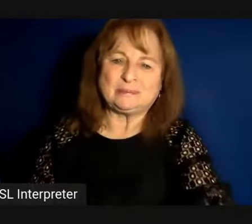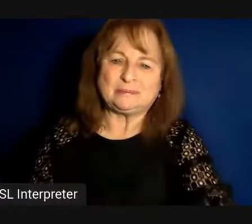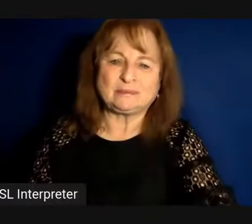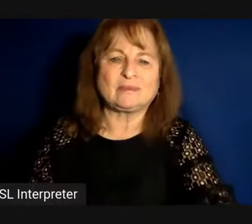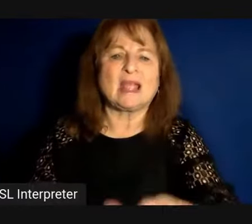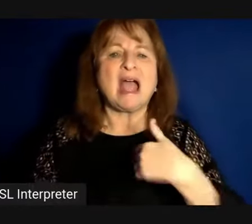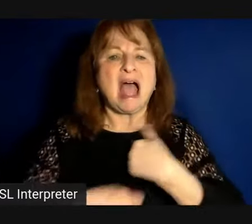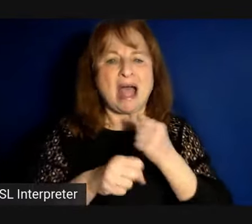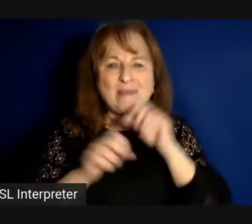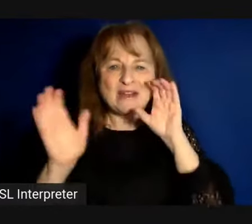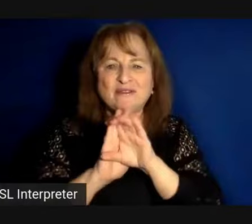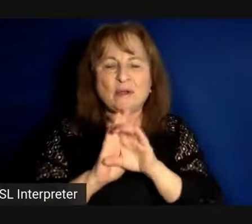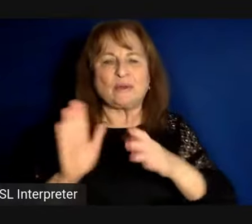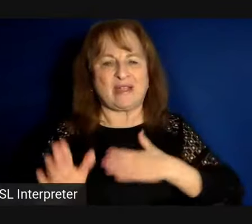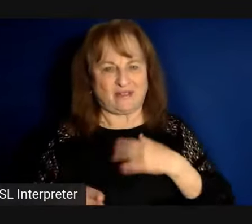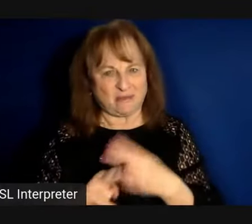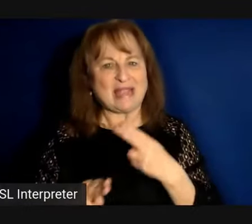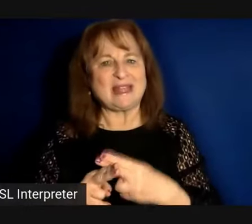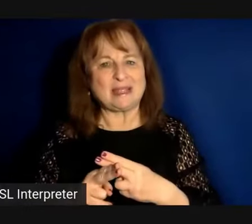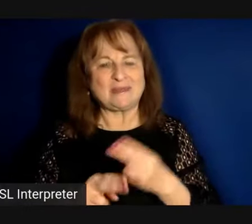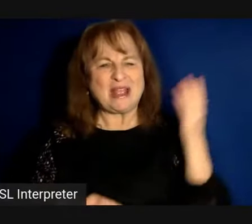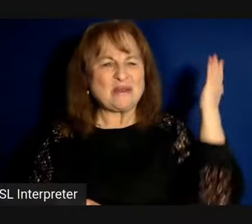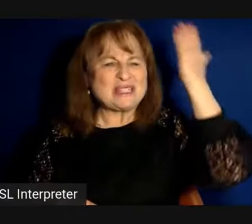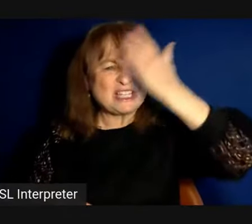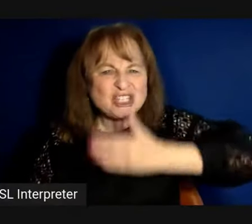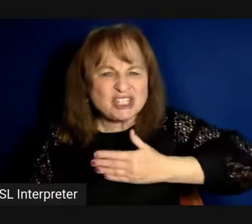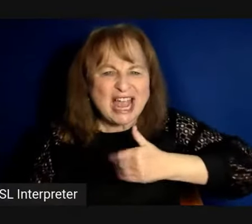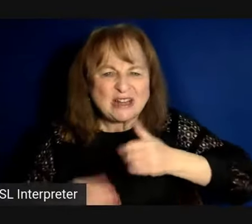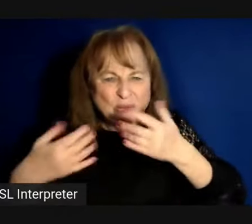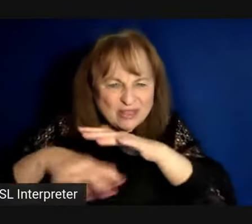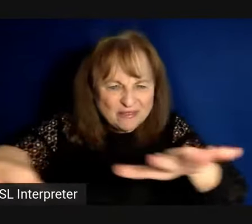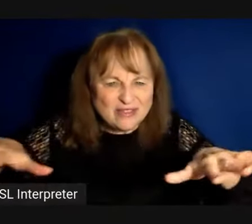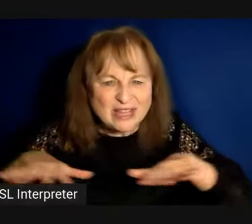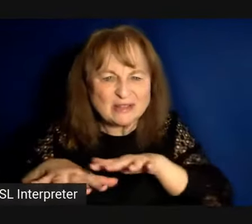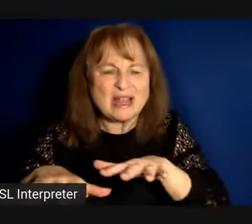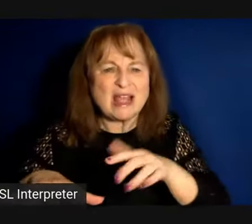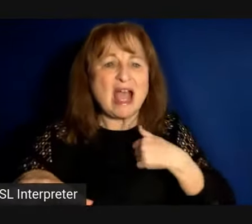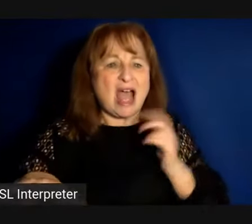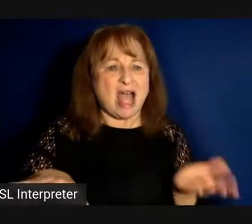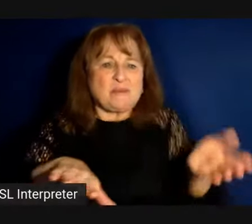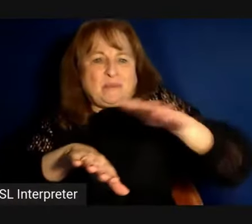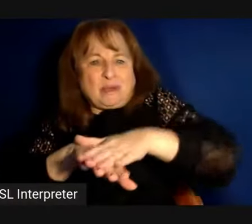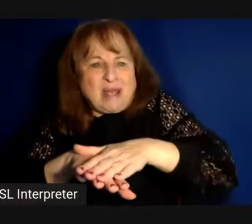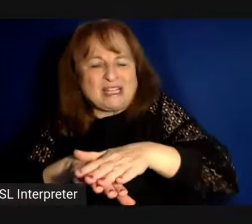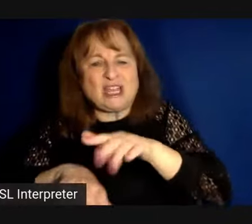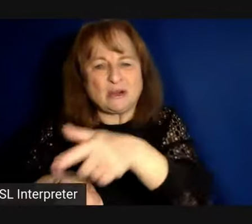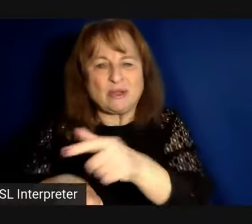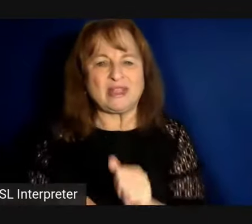photograph of my name there was a shadow in a field and I put my shadow in it